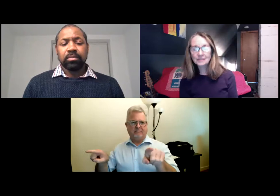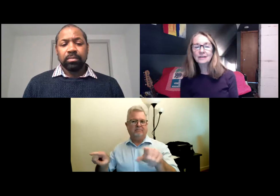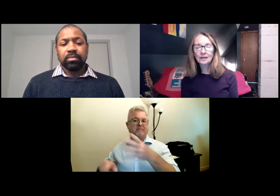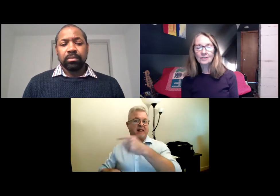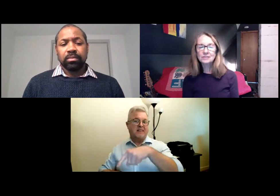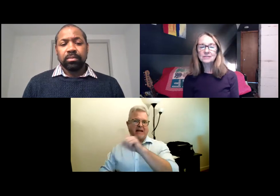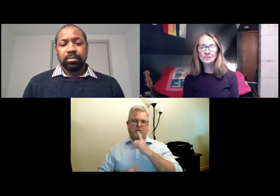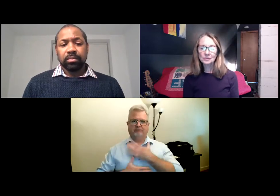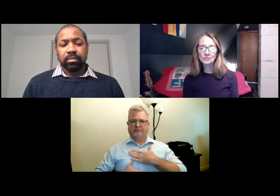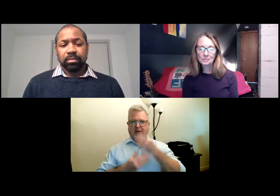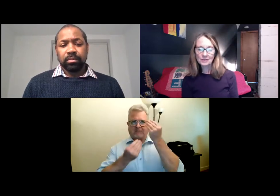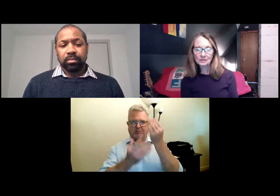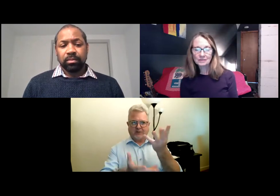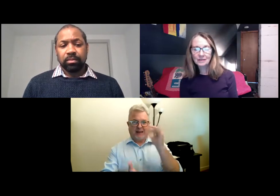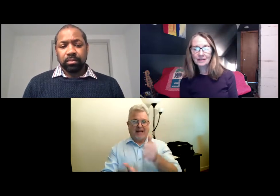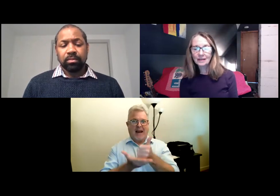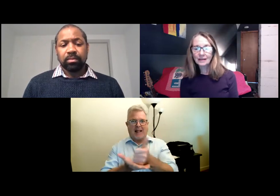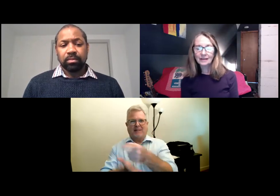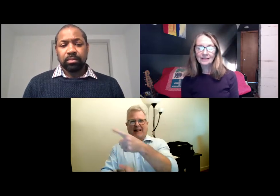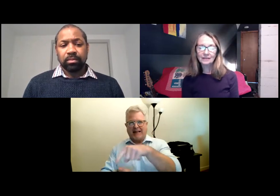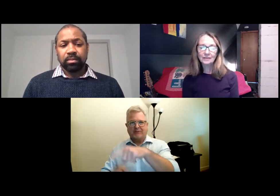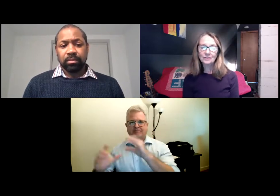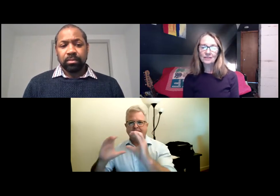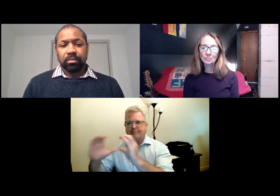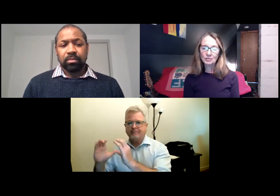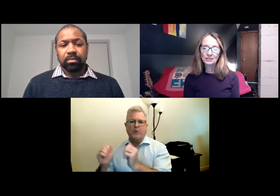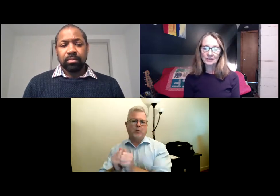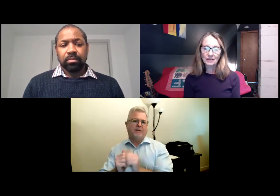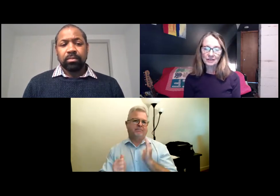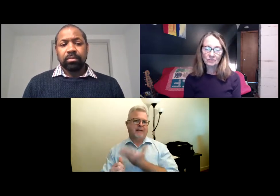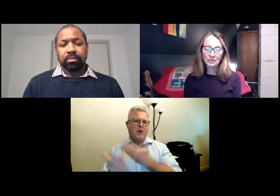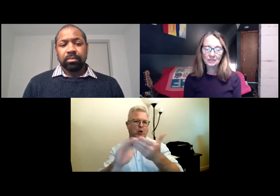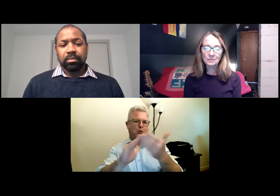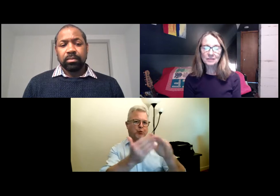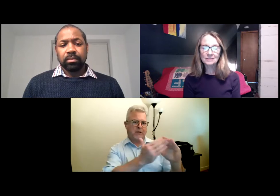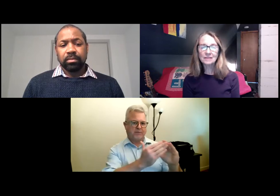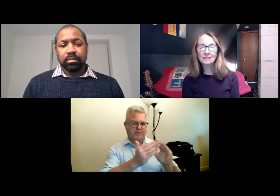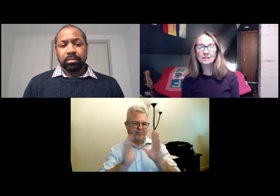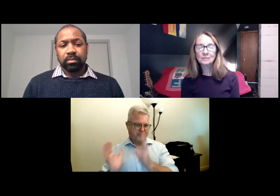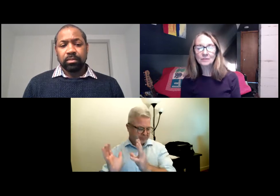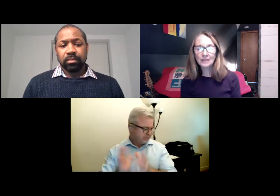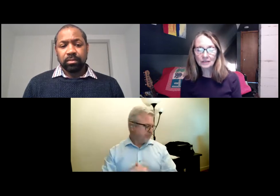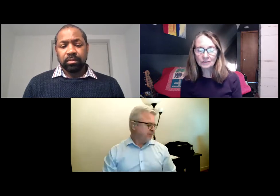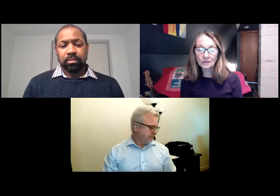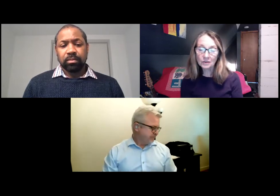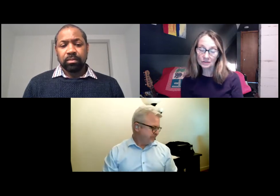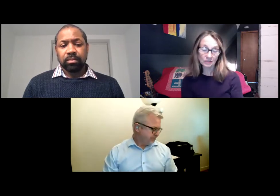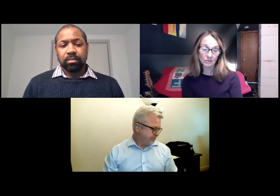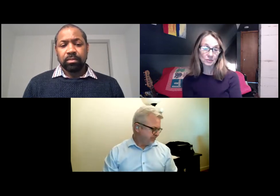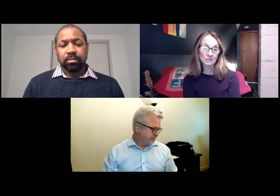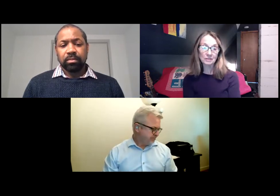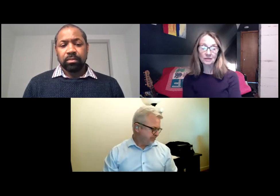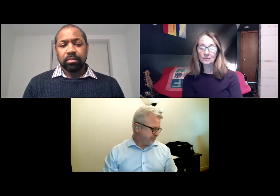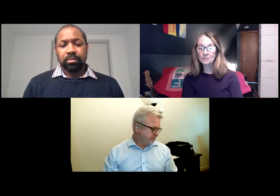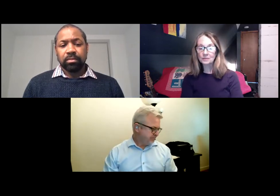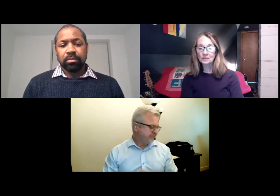list are receiving those emails. And I know they've appreciated that information because they then communicate it to their